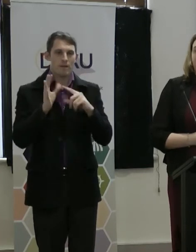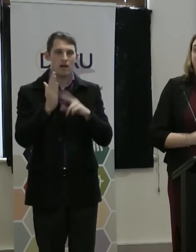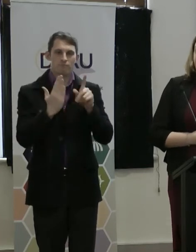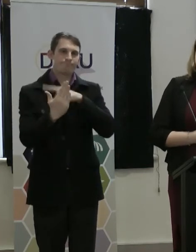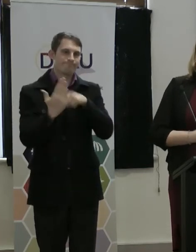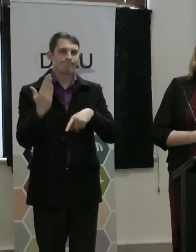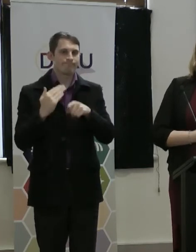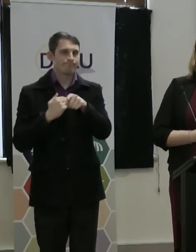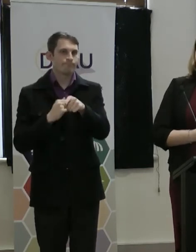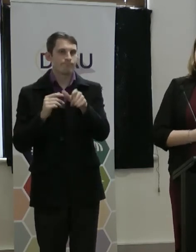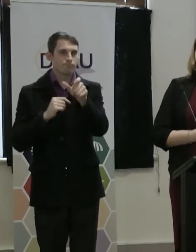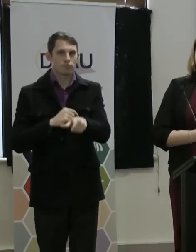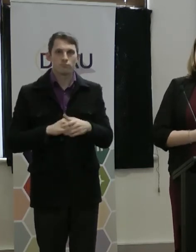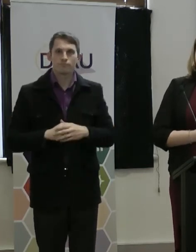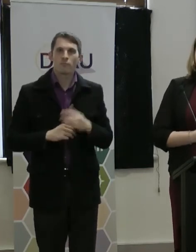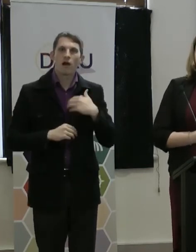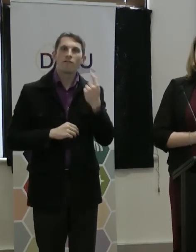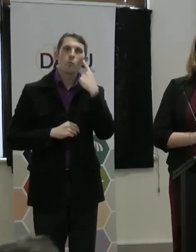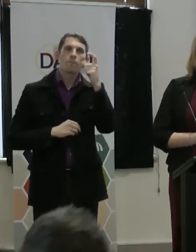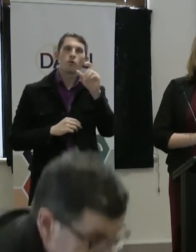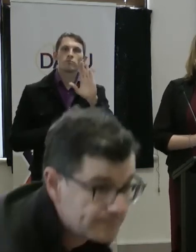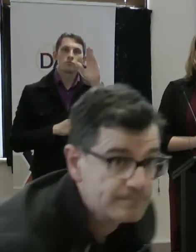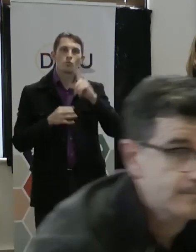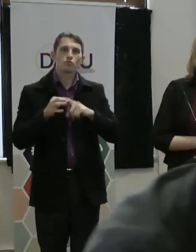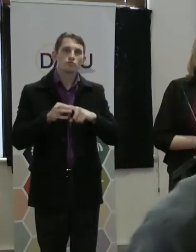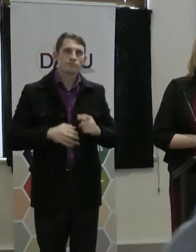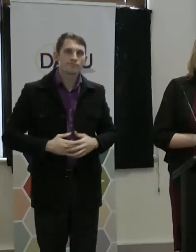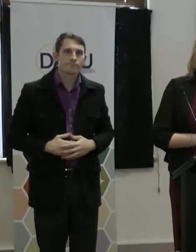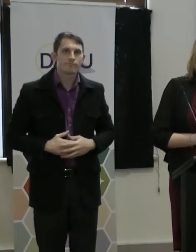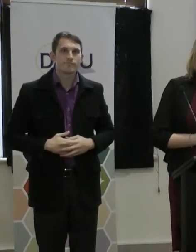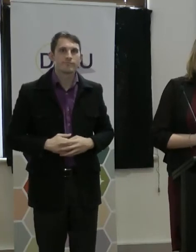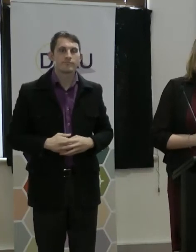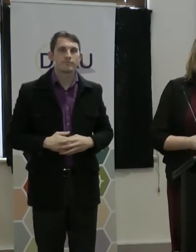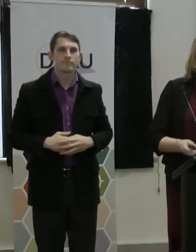that are put in place. Got a question at the back of the room?